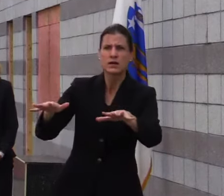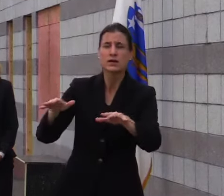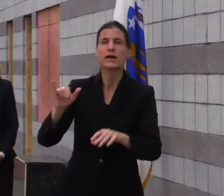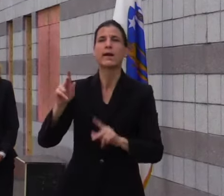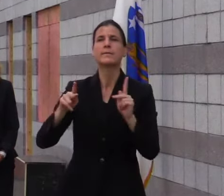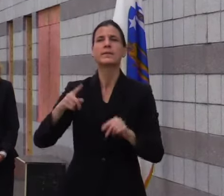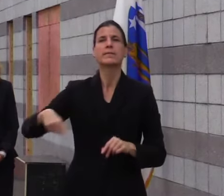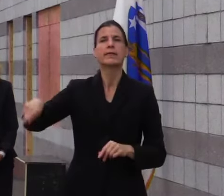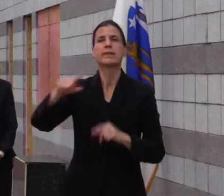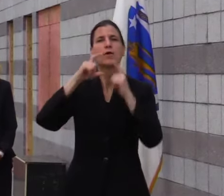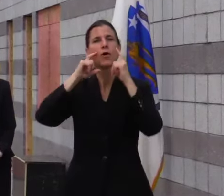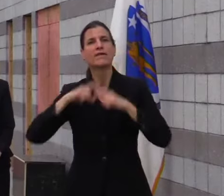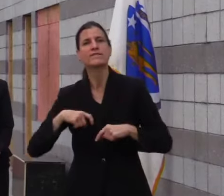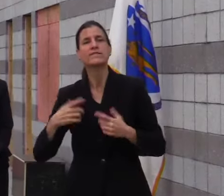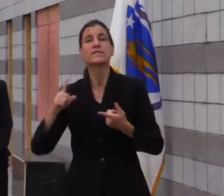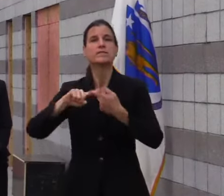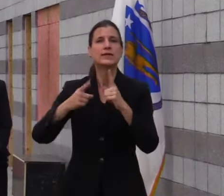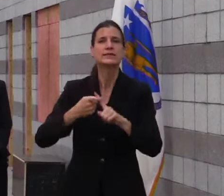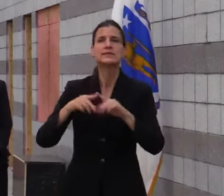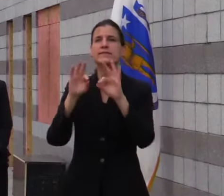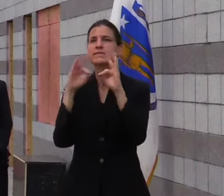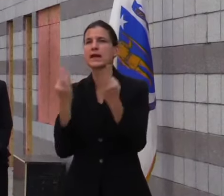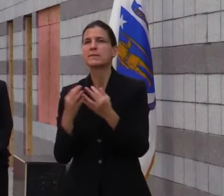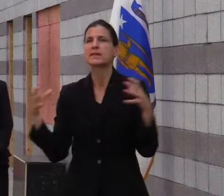masks, shared food,